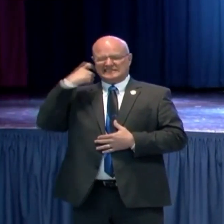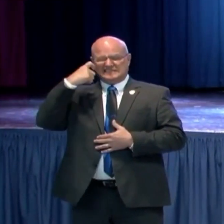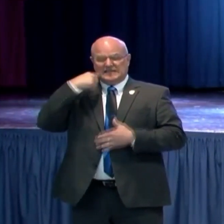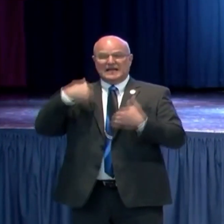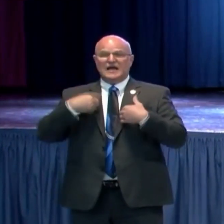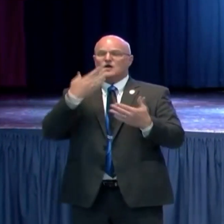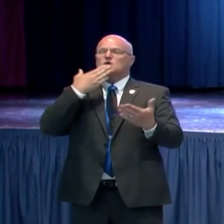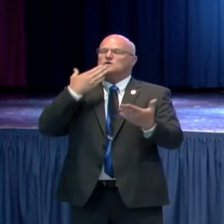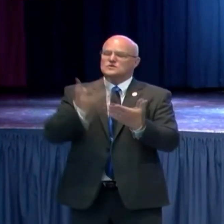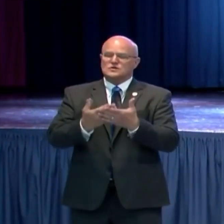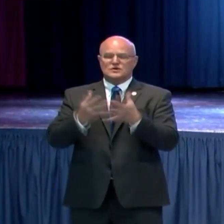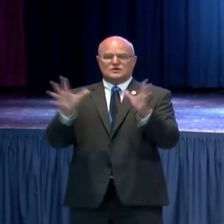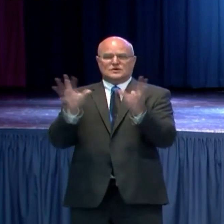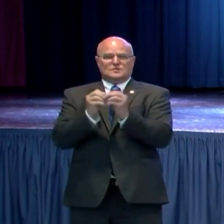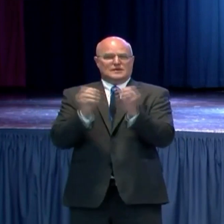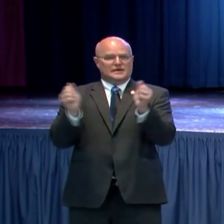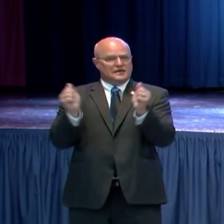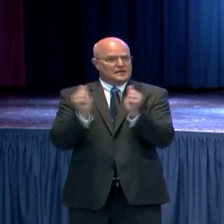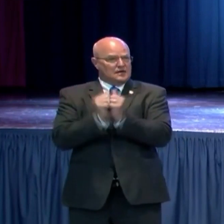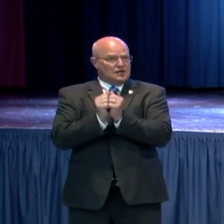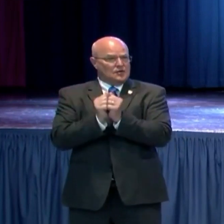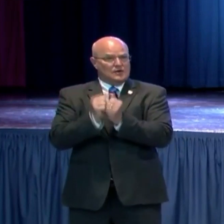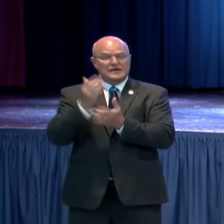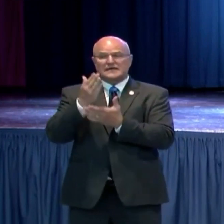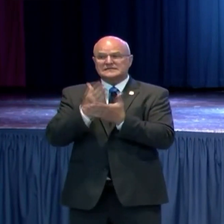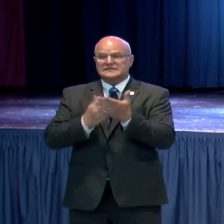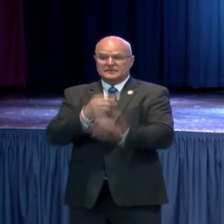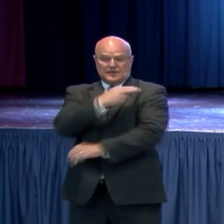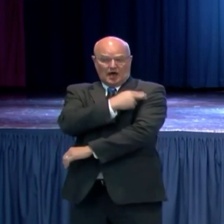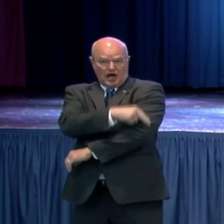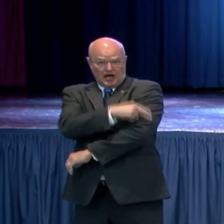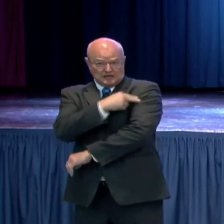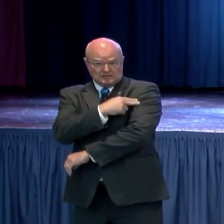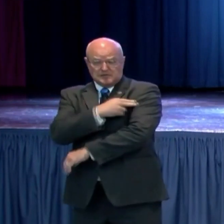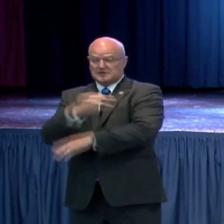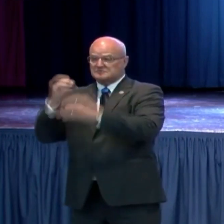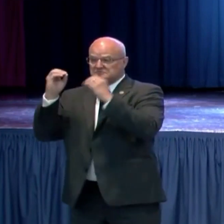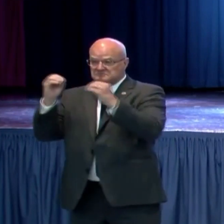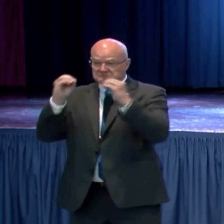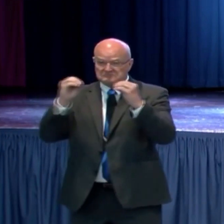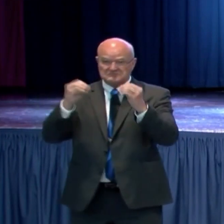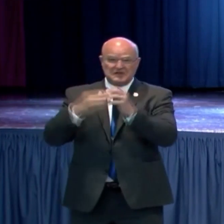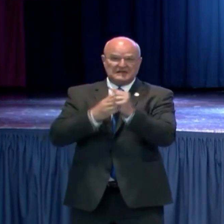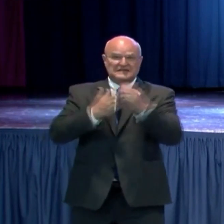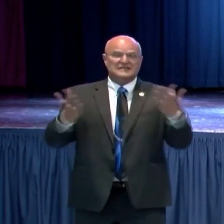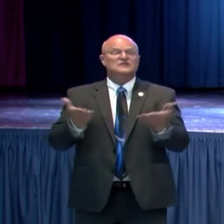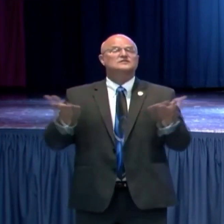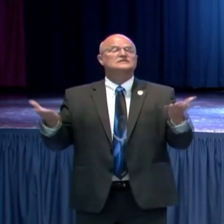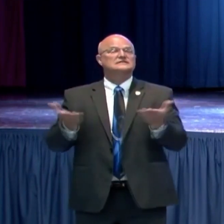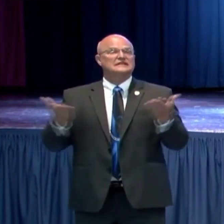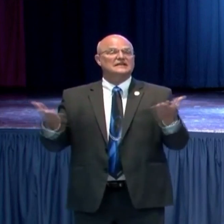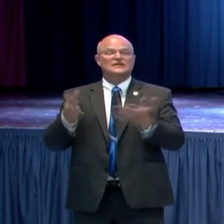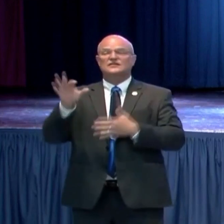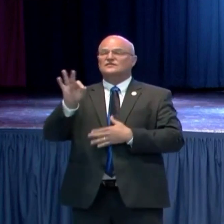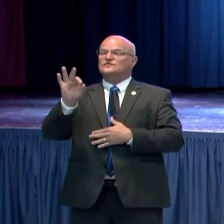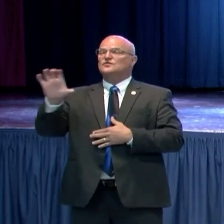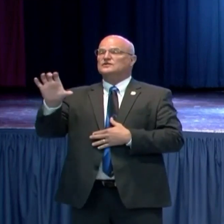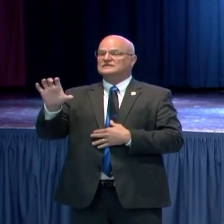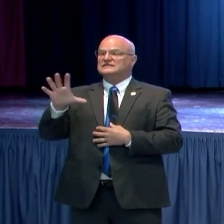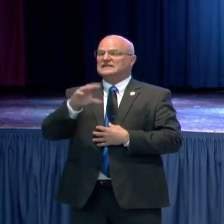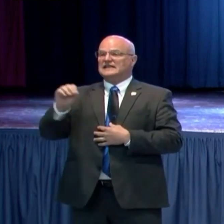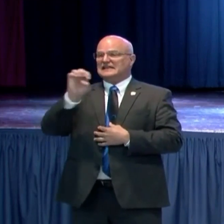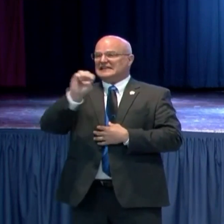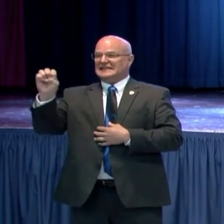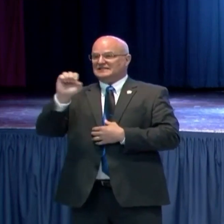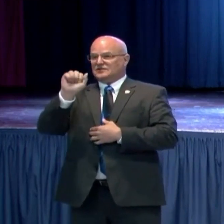a very good meeting with some of the hospital education leaders here in the Forest City and